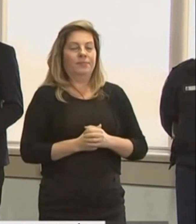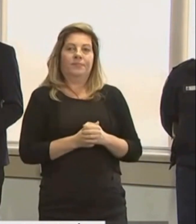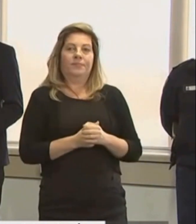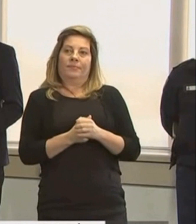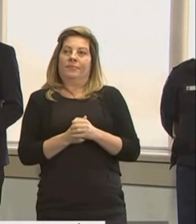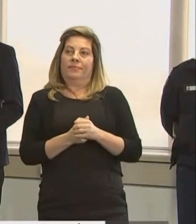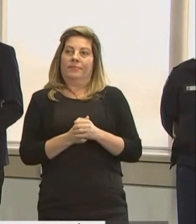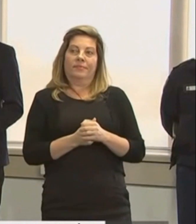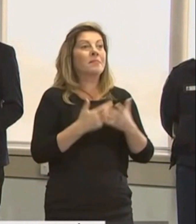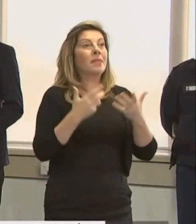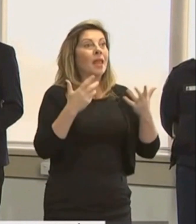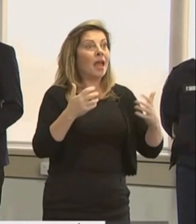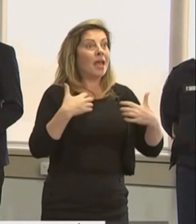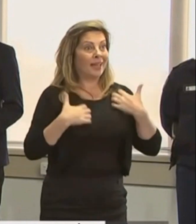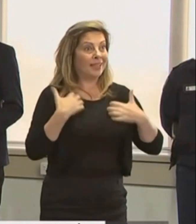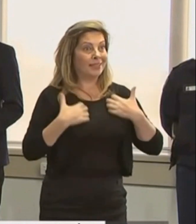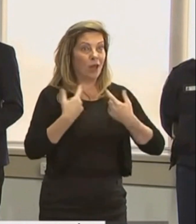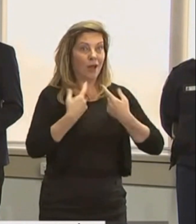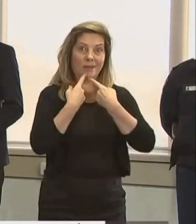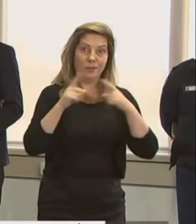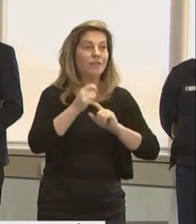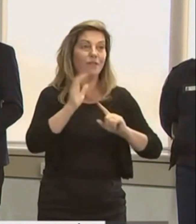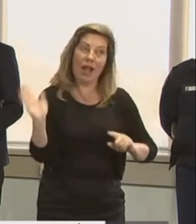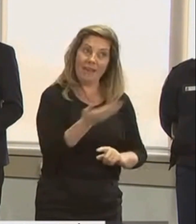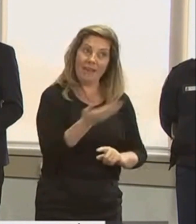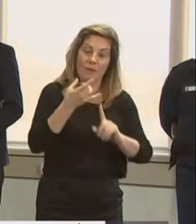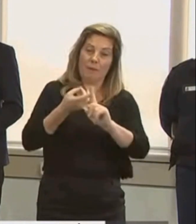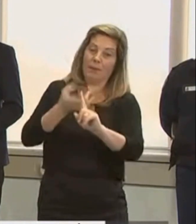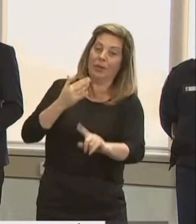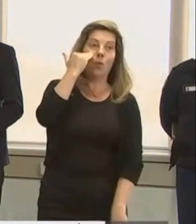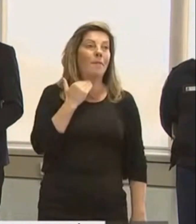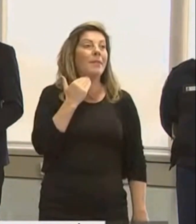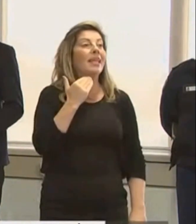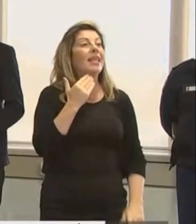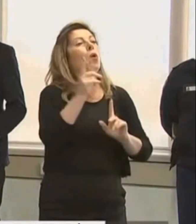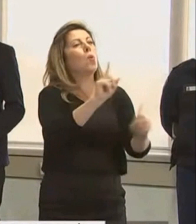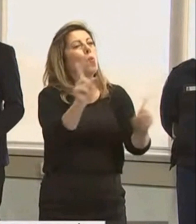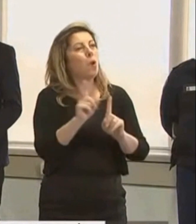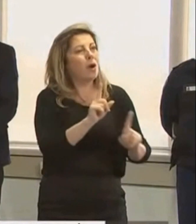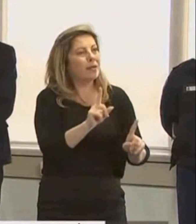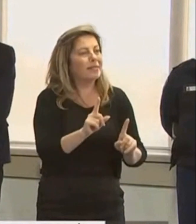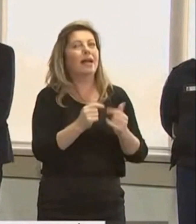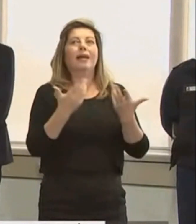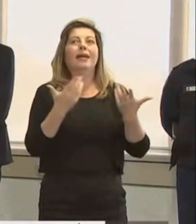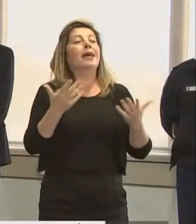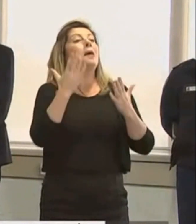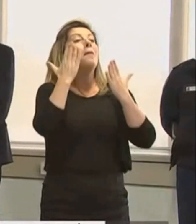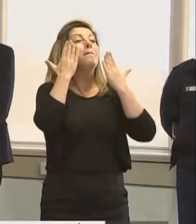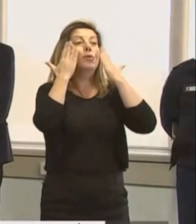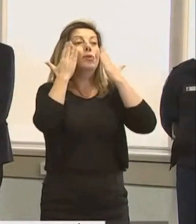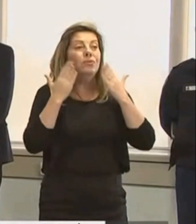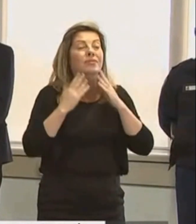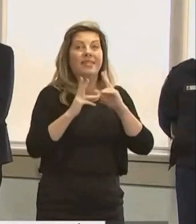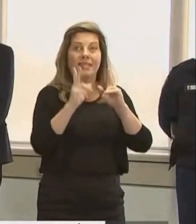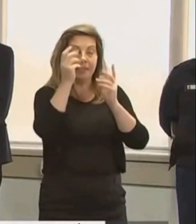quickly, but that's up to the doctors to explain that one. Big day for women in our community, big day for everybody in